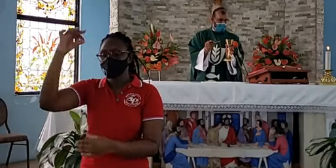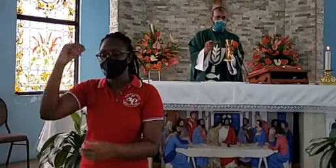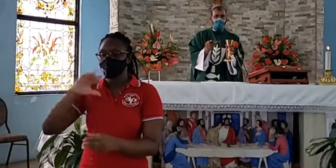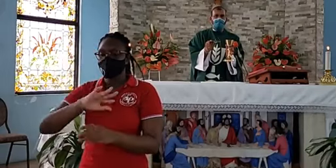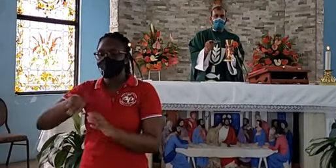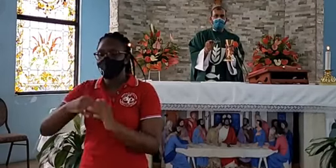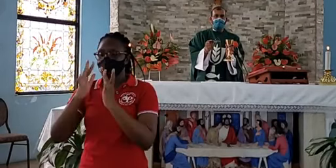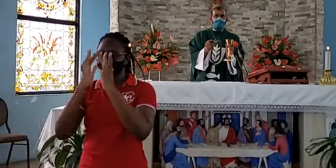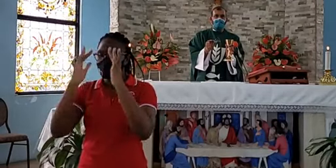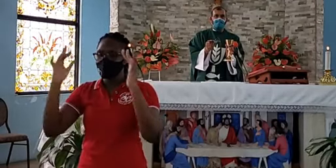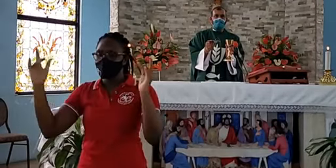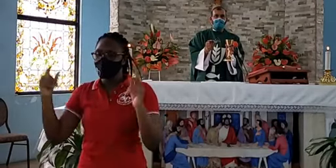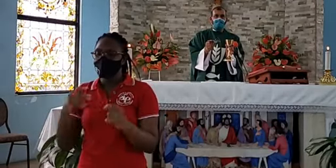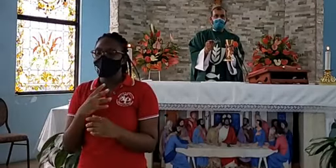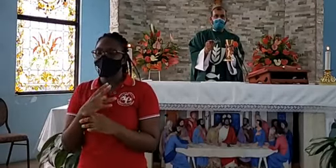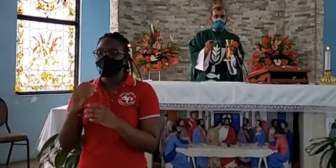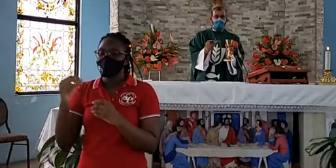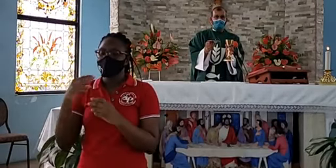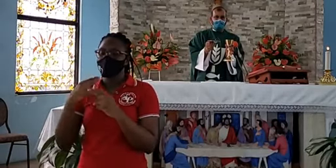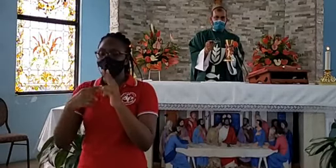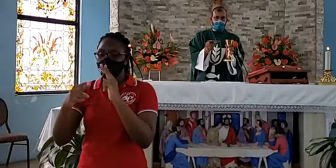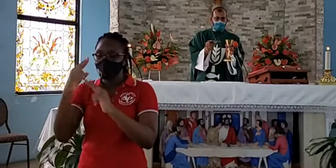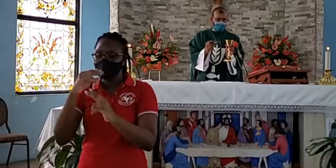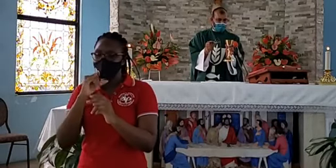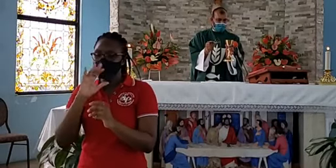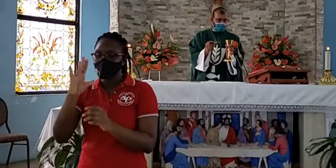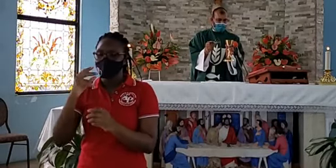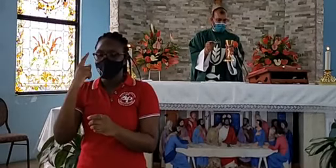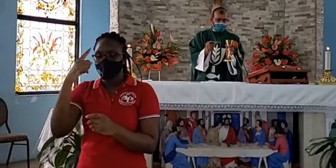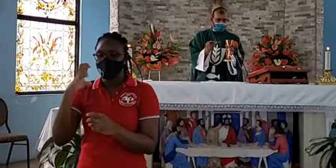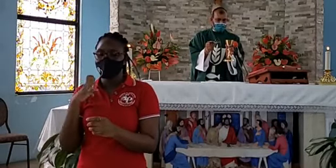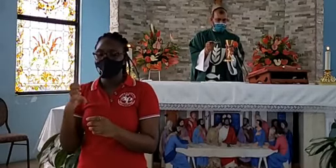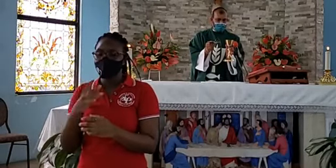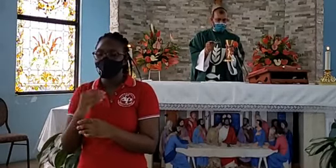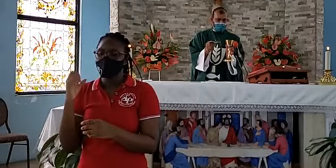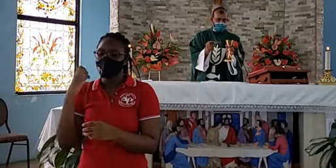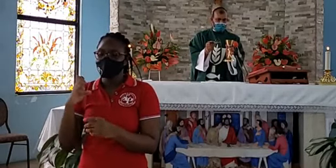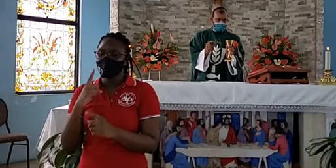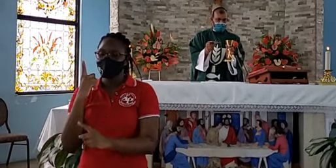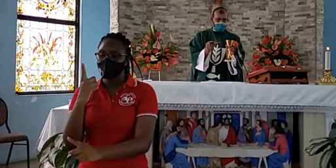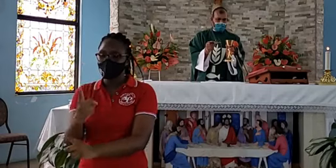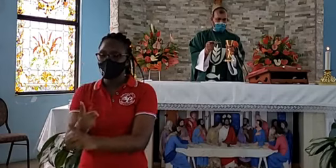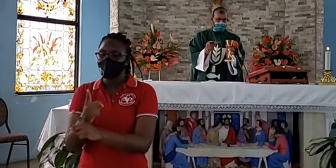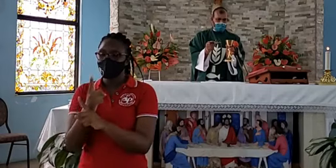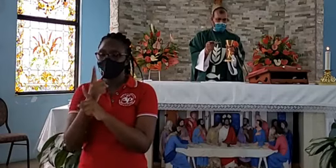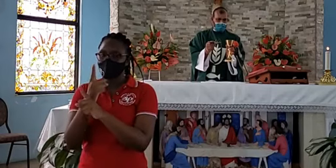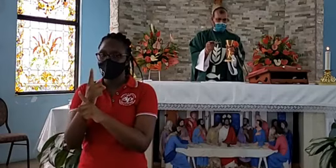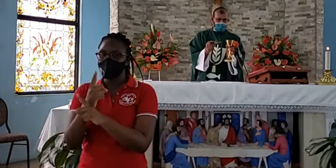and honor is yours, forever and ever. Amen.